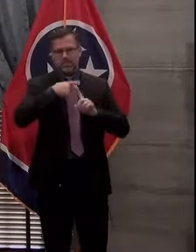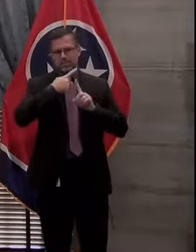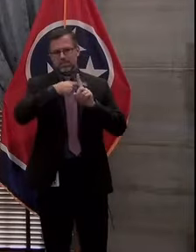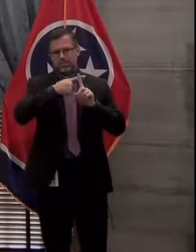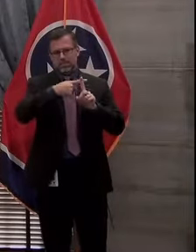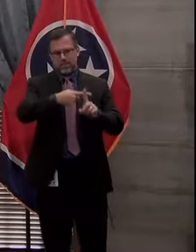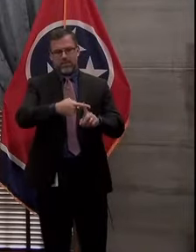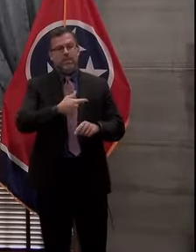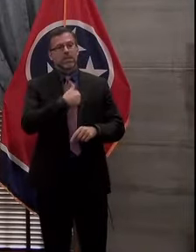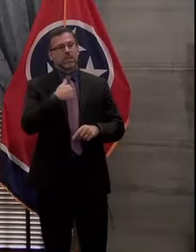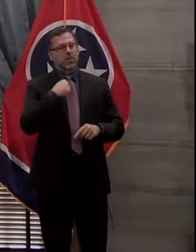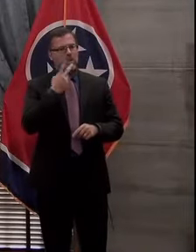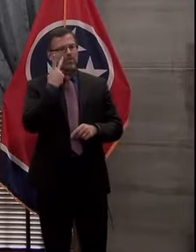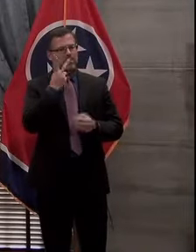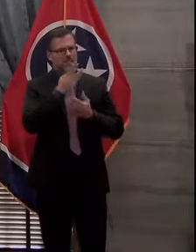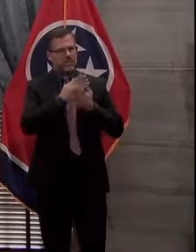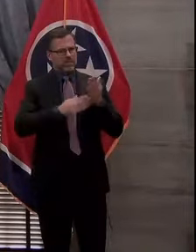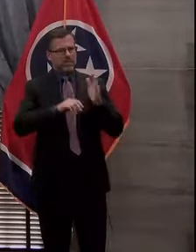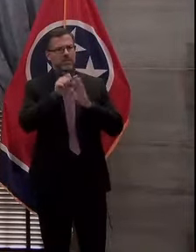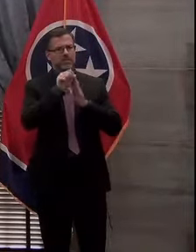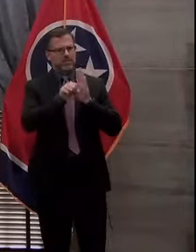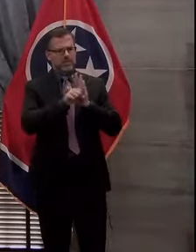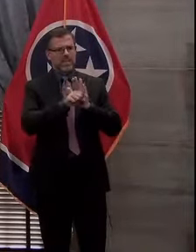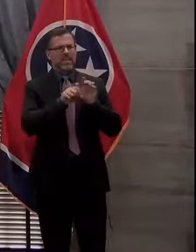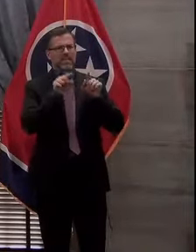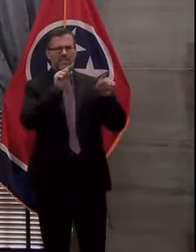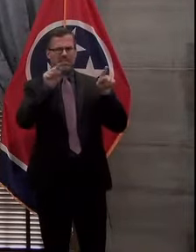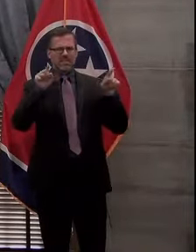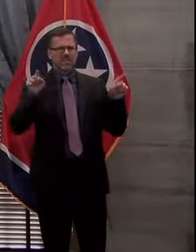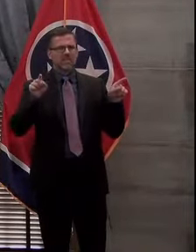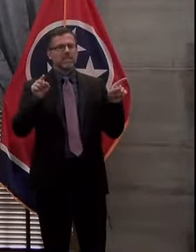And we've seen states that have used